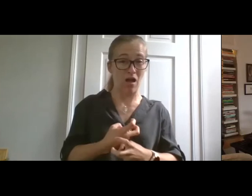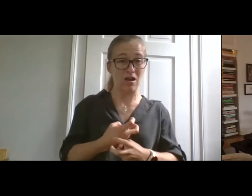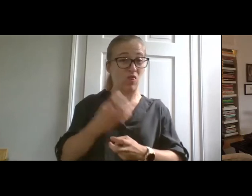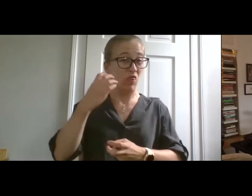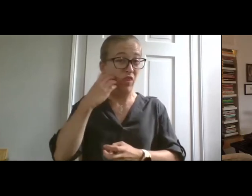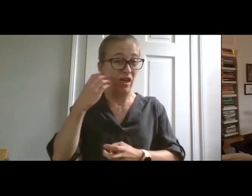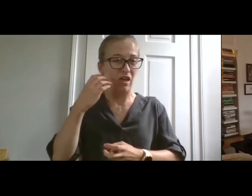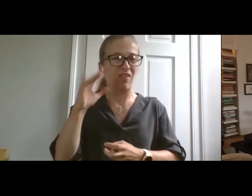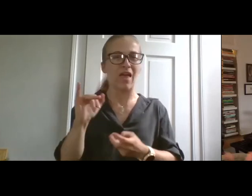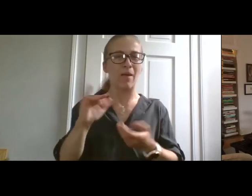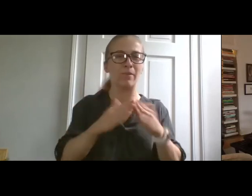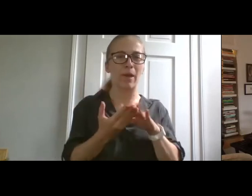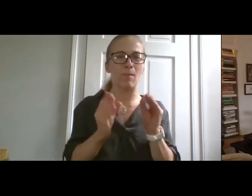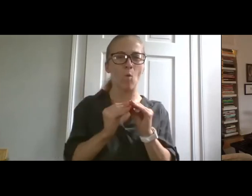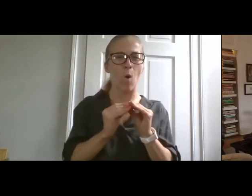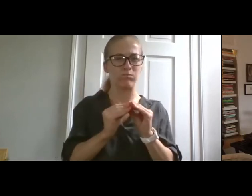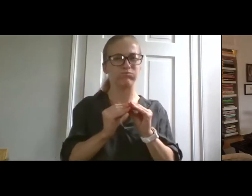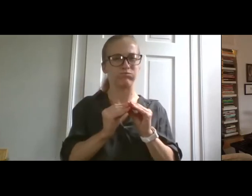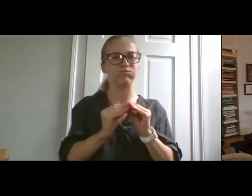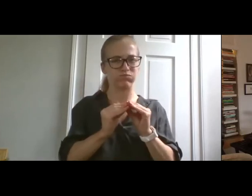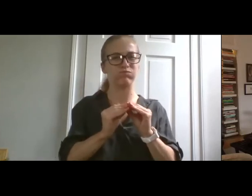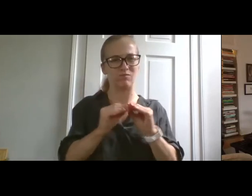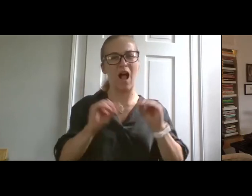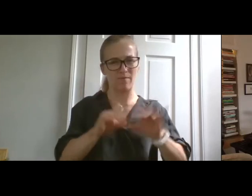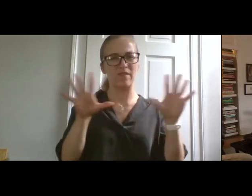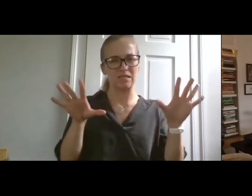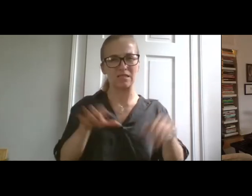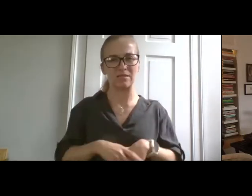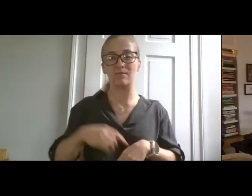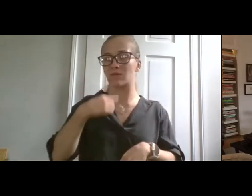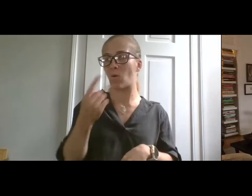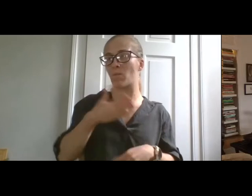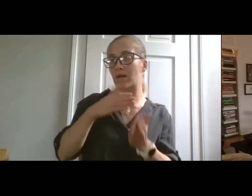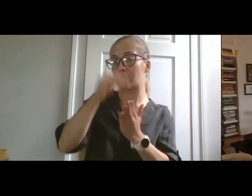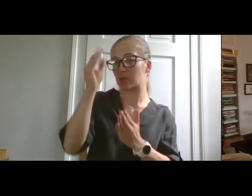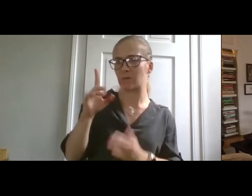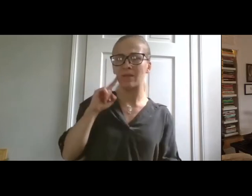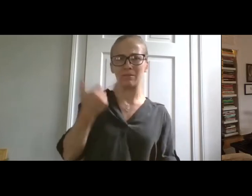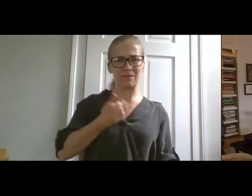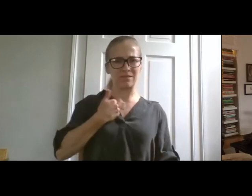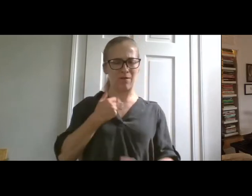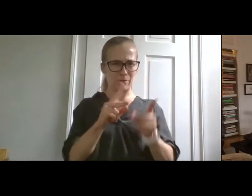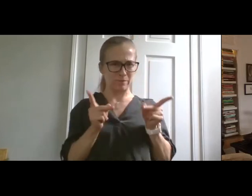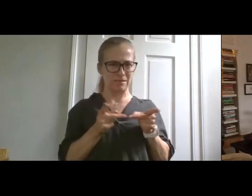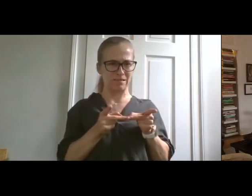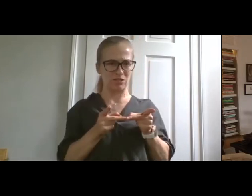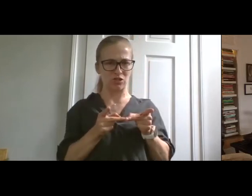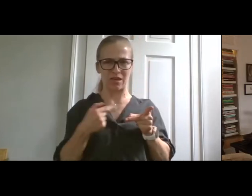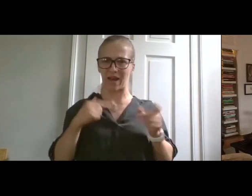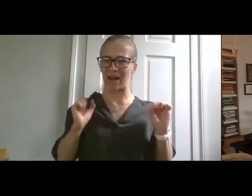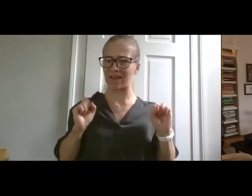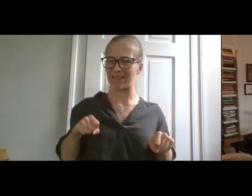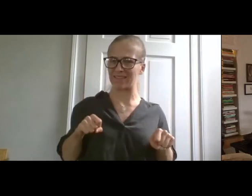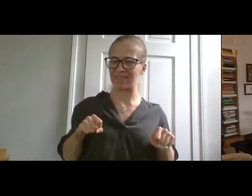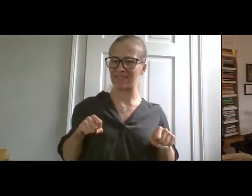more apparent to me. I mean, I think I told my students that I think I was in a position where I was in a